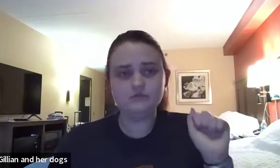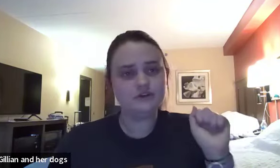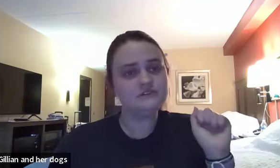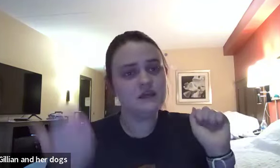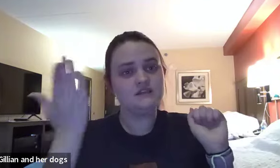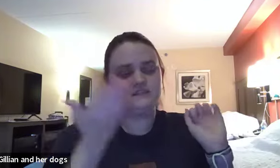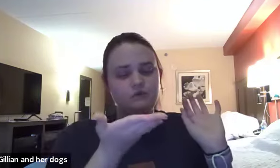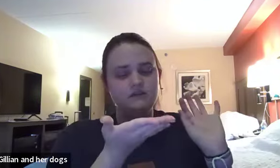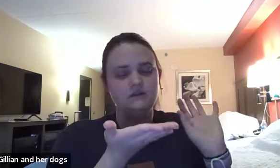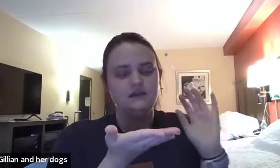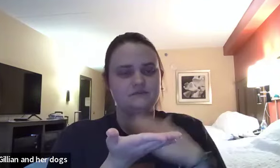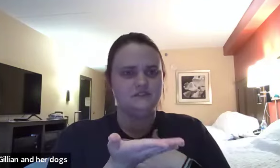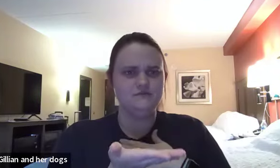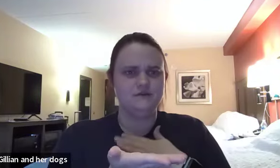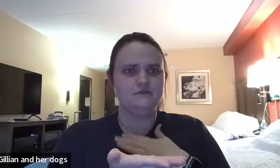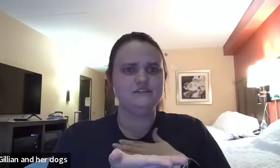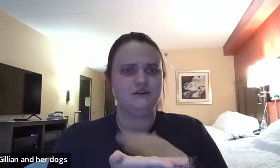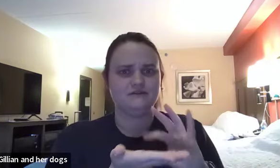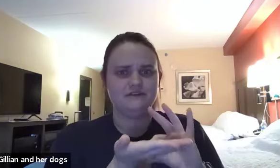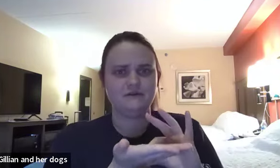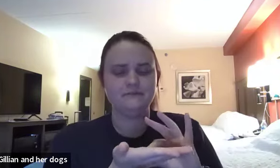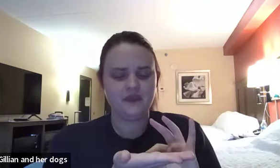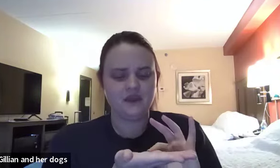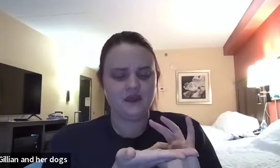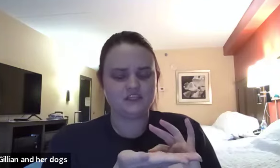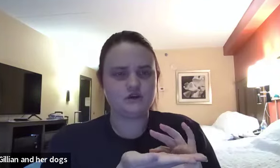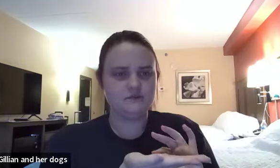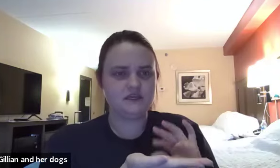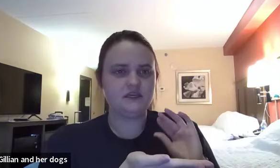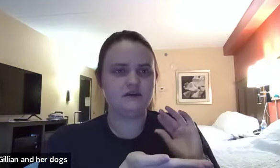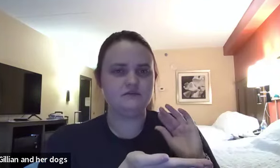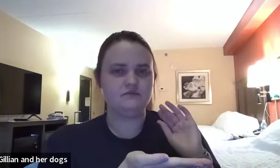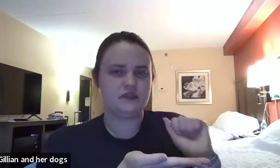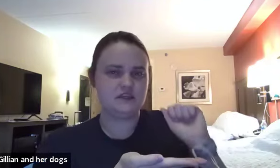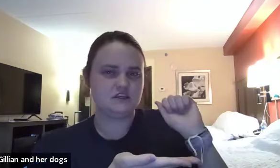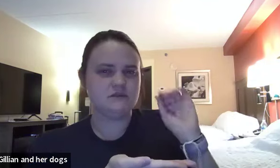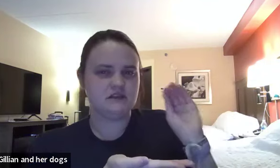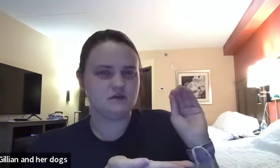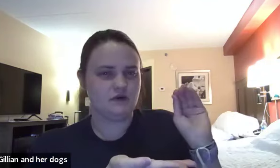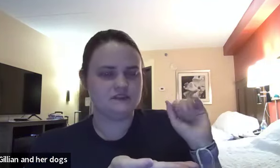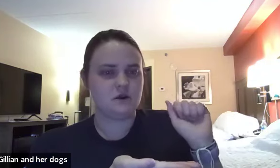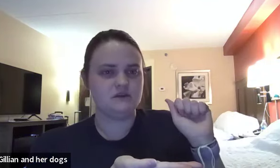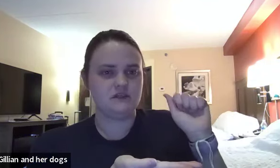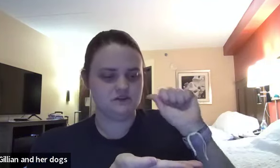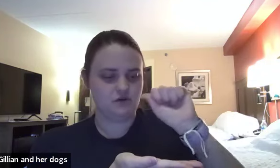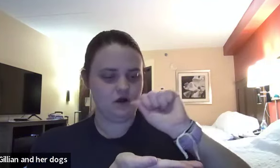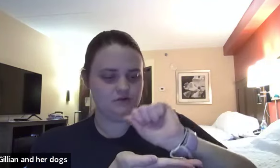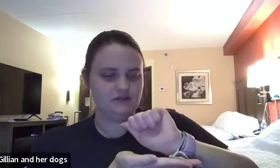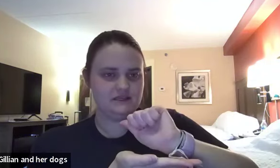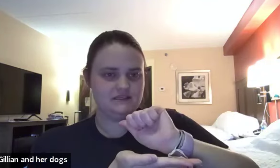Auburn will, and excuse me, my voice cracked right there, is going to be, it's going to be another one that's commonly used. So Auburn is,